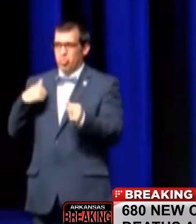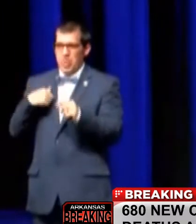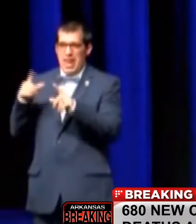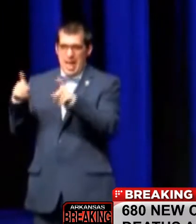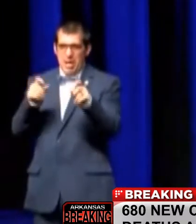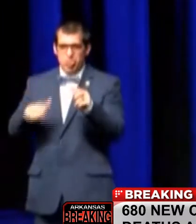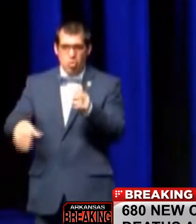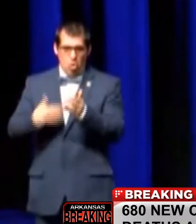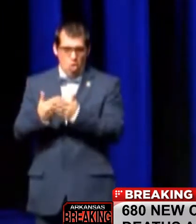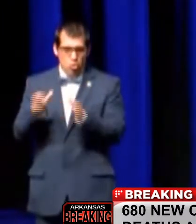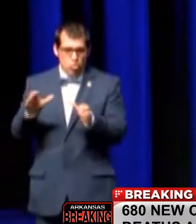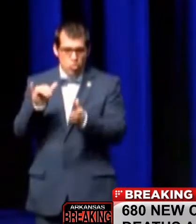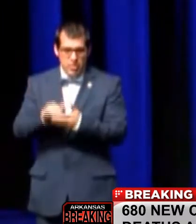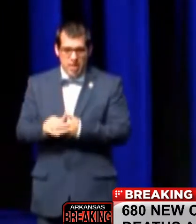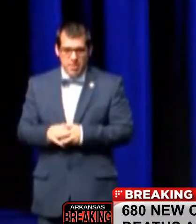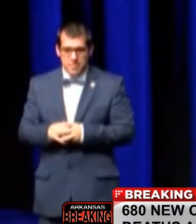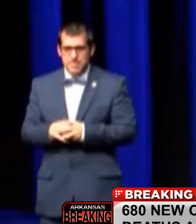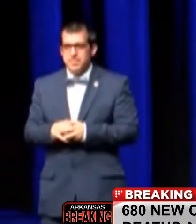Follow-up, sir.